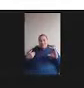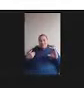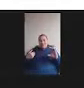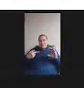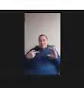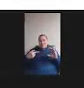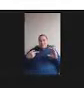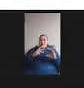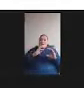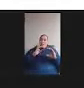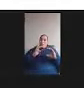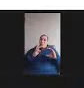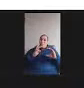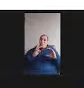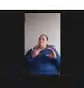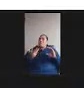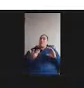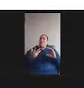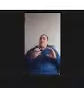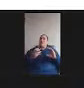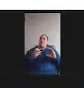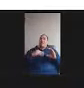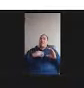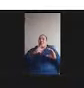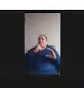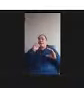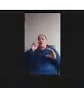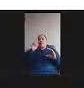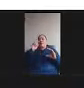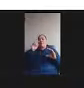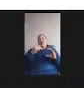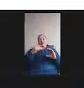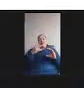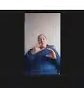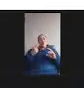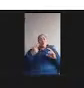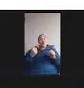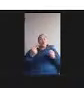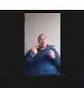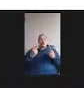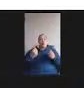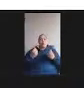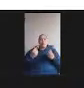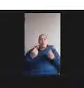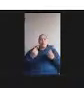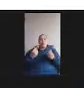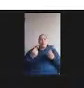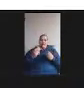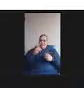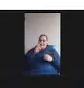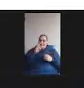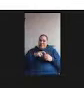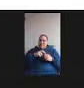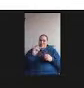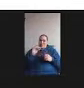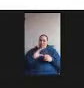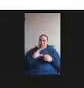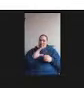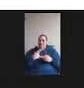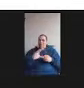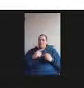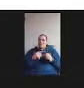instances where, if I can call it like that, new money needed to be allocated to certain